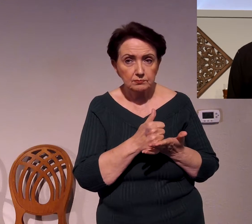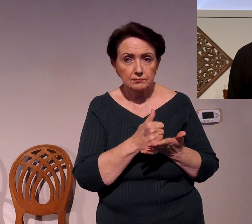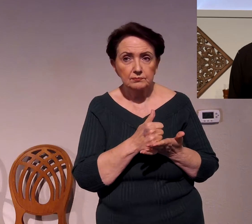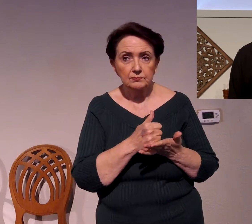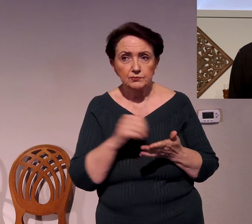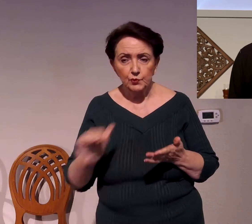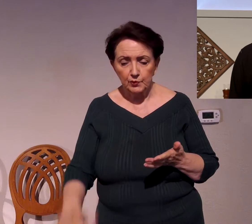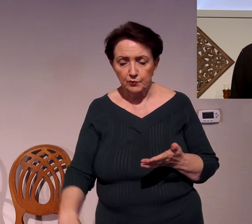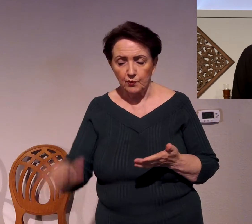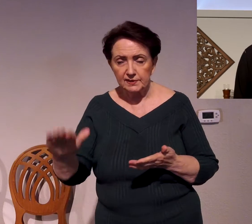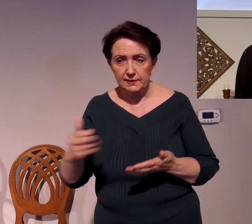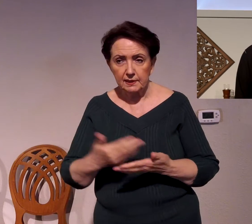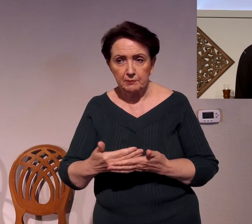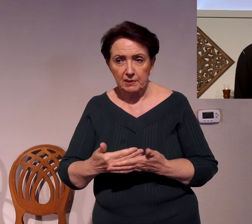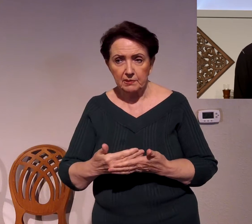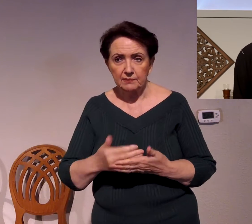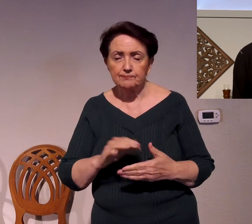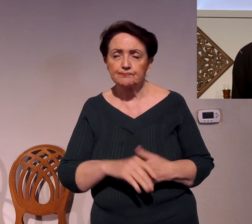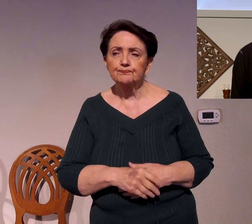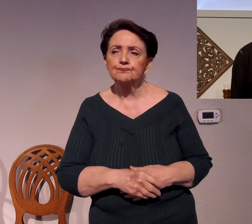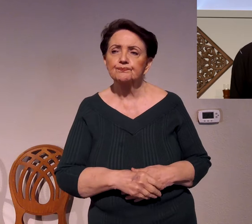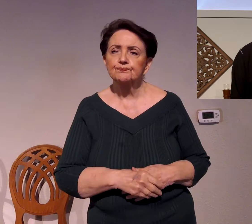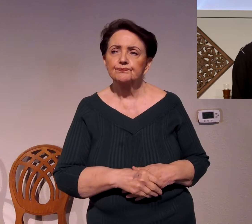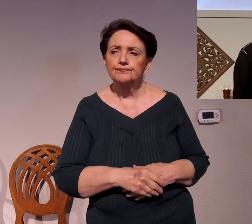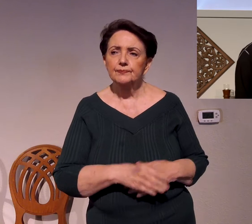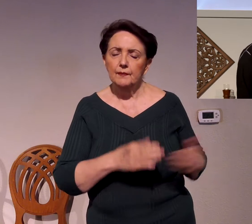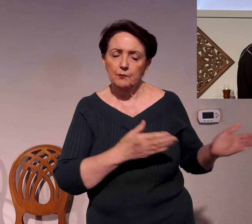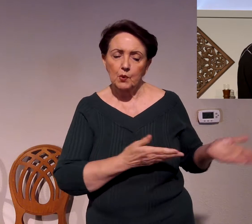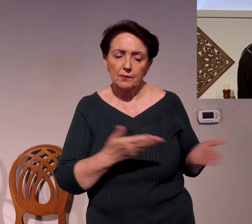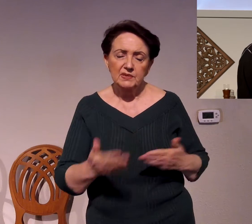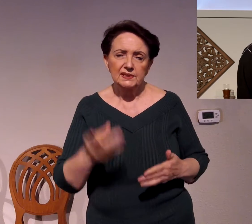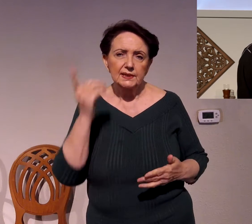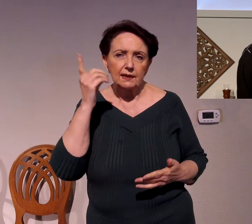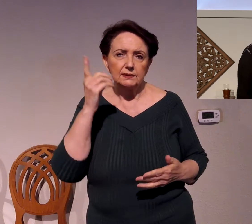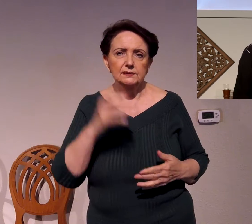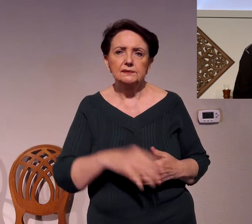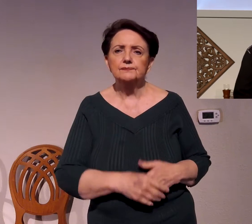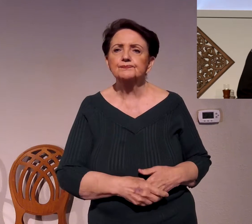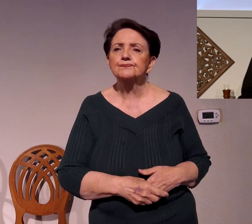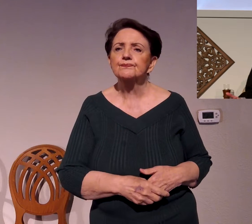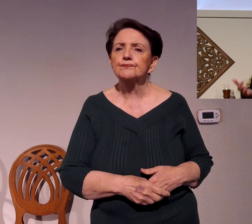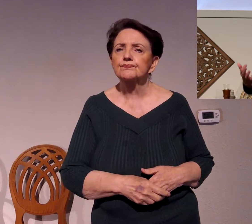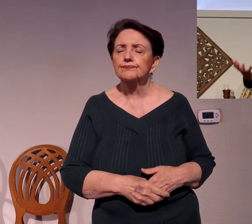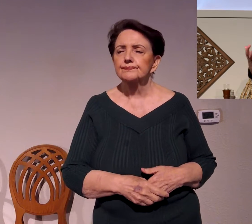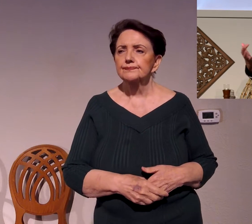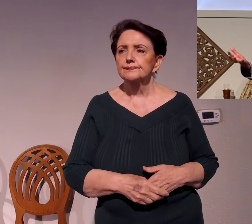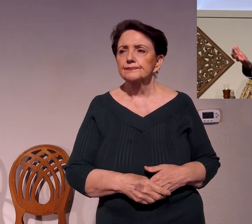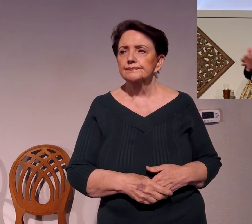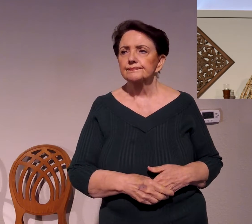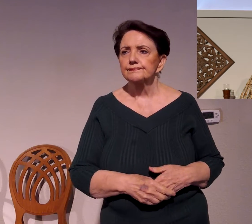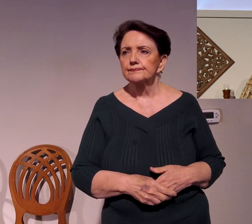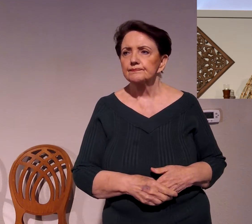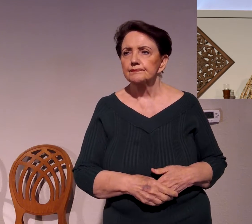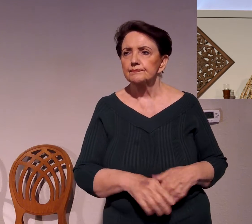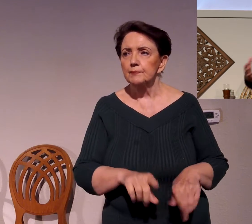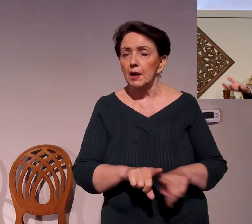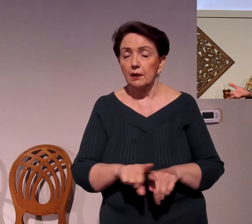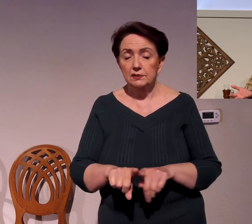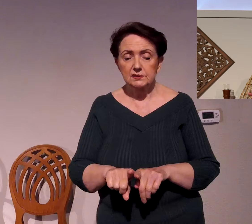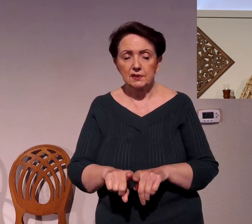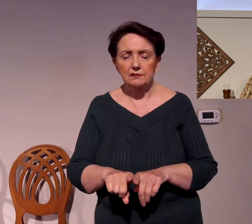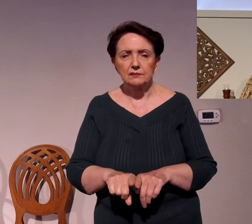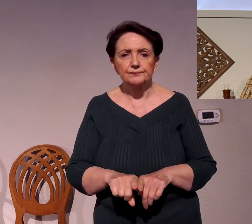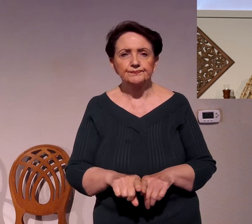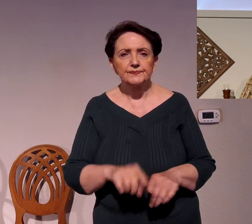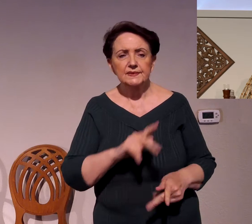baby. Brought me to Dallas. Very, very specific. On the other hand, we can also, as I said, this type